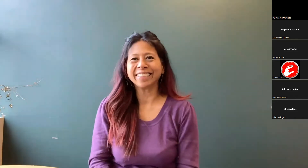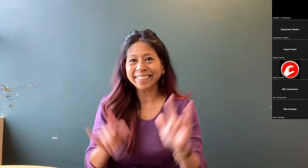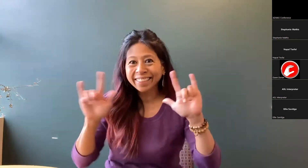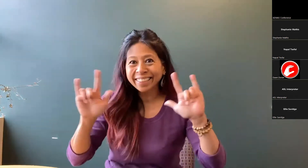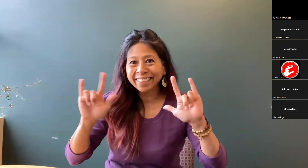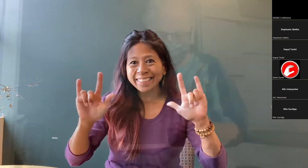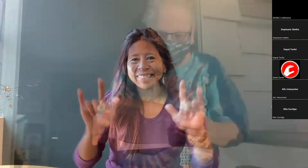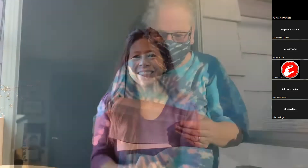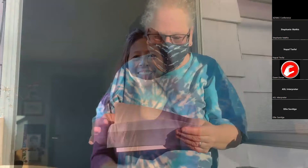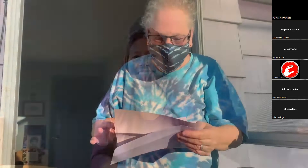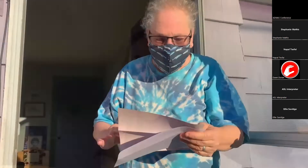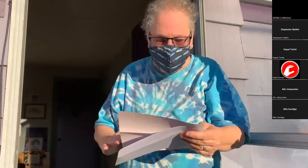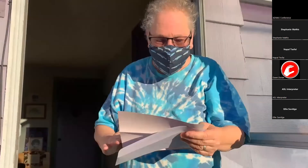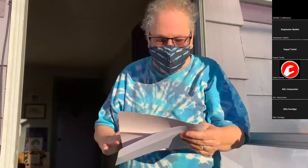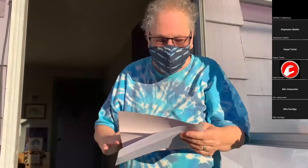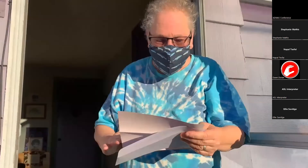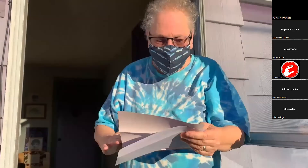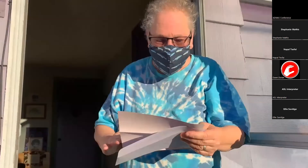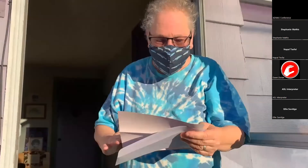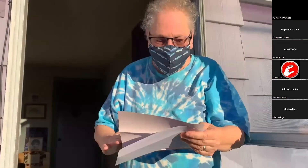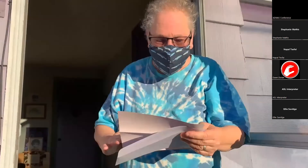Miss Ellie Savidge.